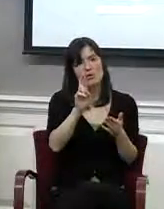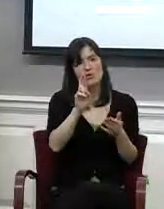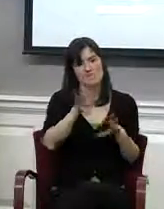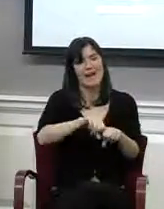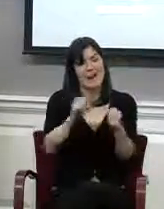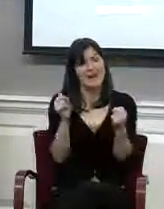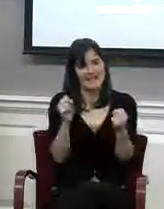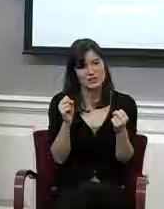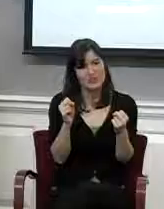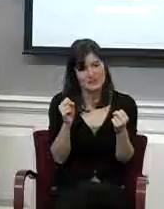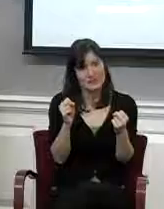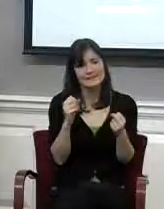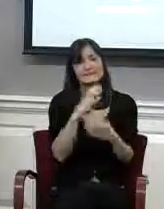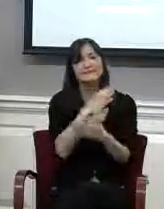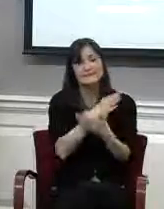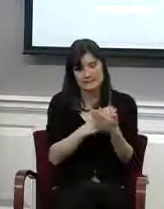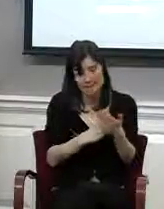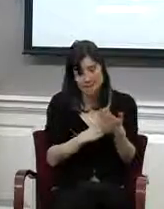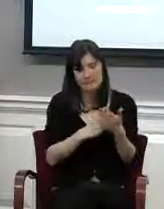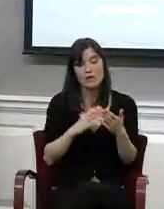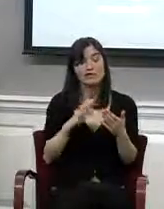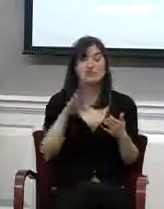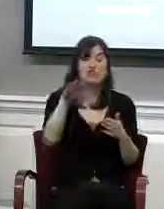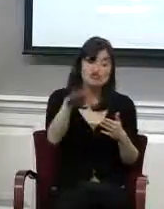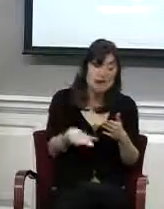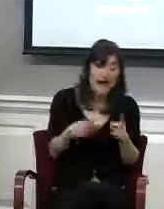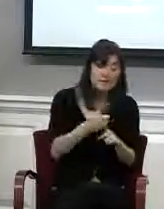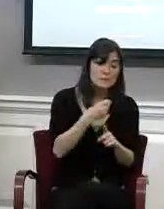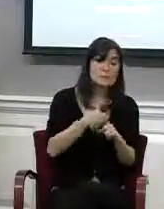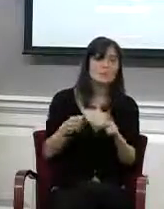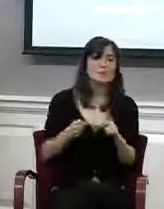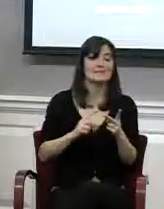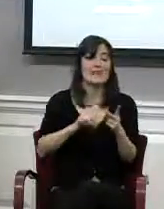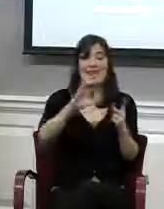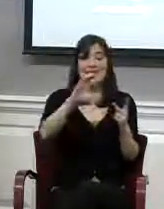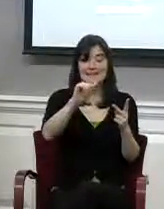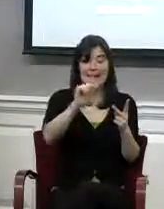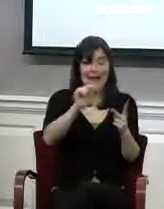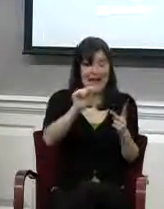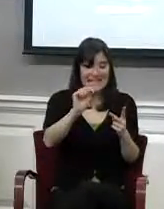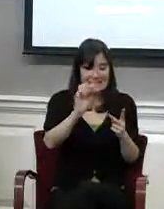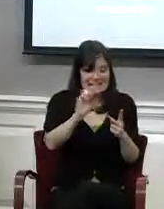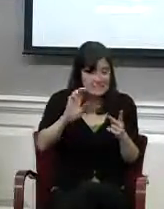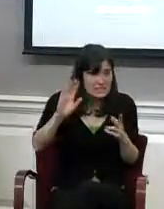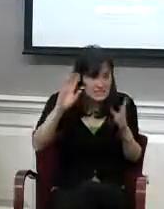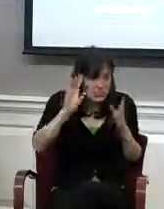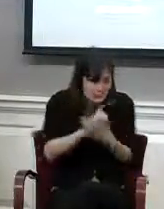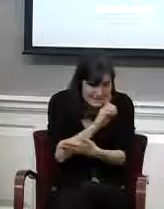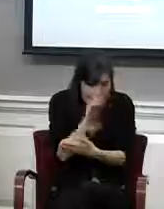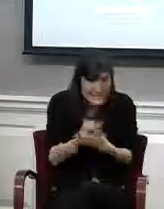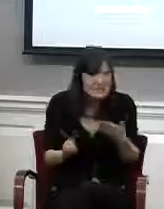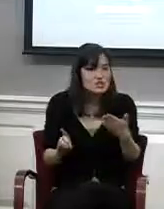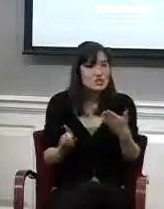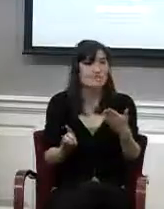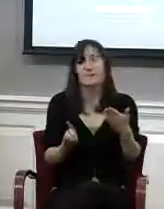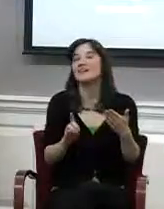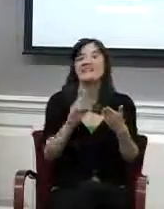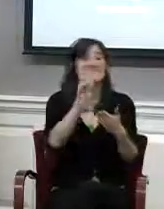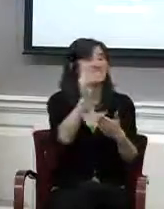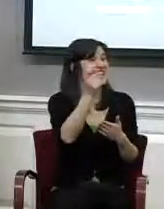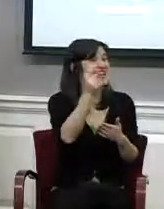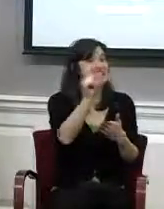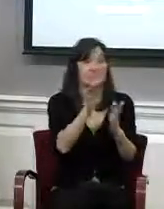of caste and gender discrimination, child abuse, and social inequalities that don't usually fill the textbooks of general conventional government